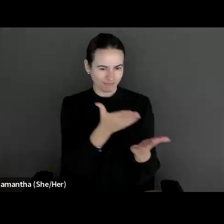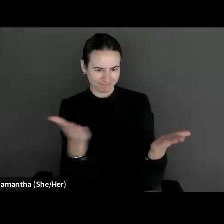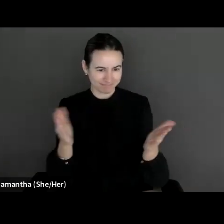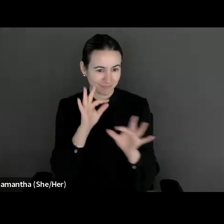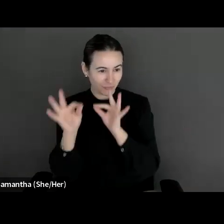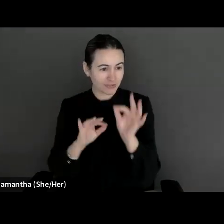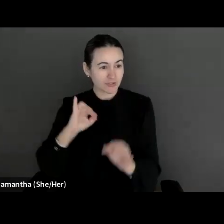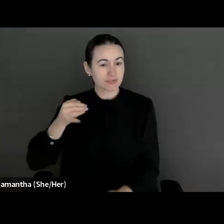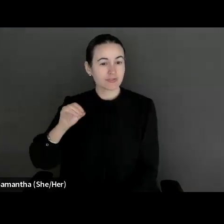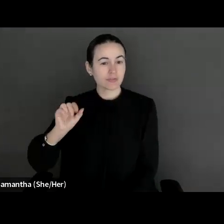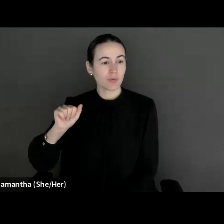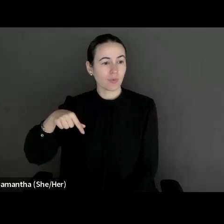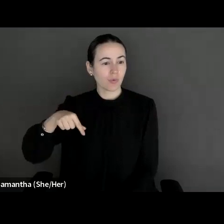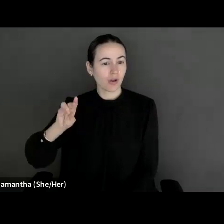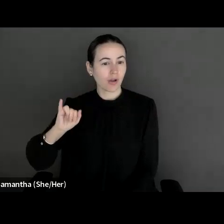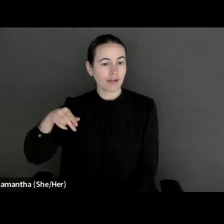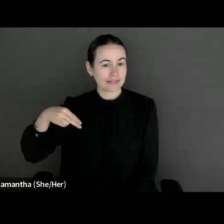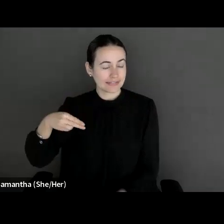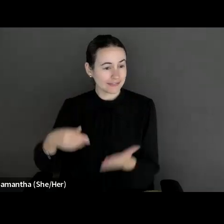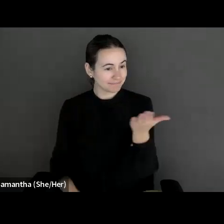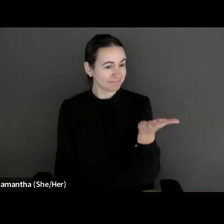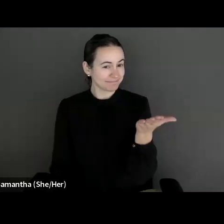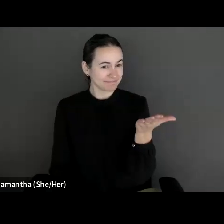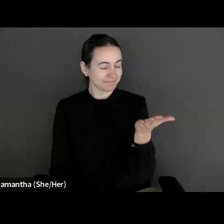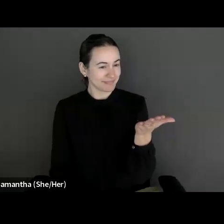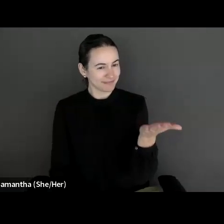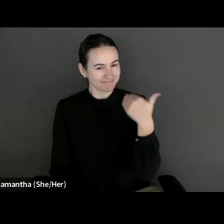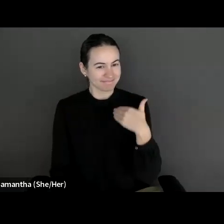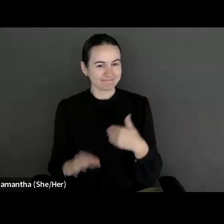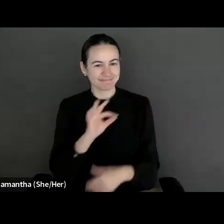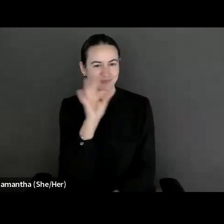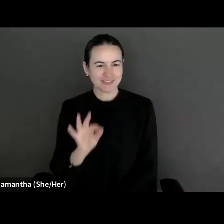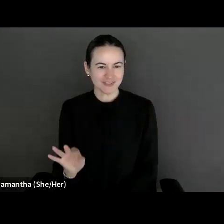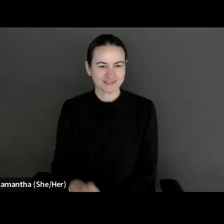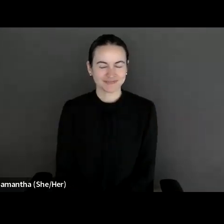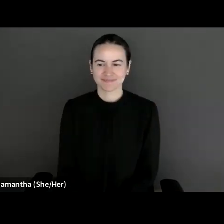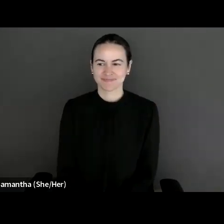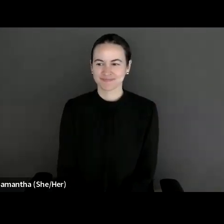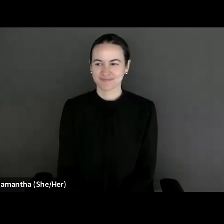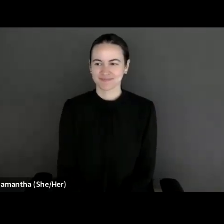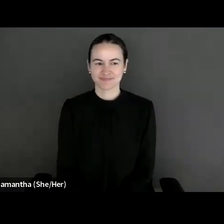Joaquin, this is your moment. Go ahead with your question.